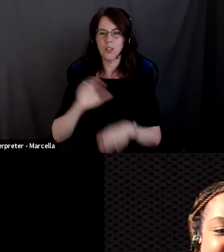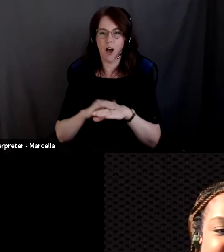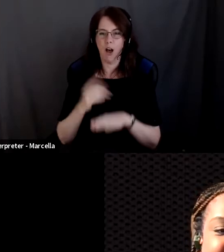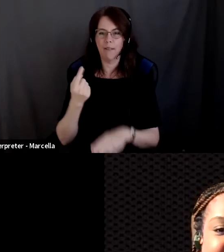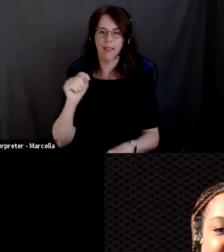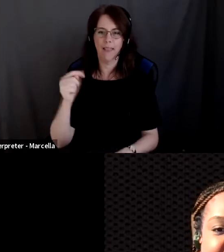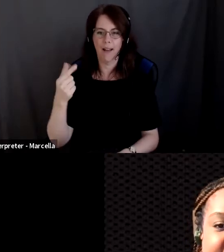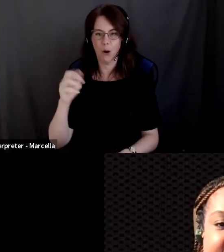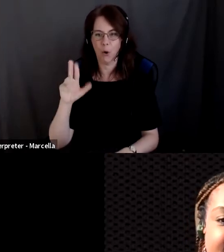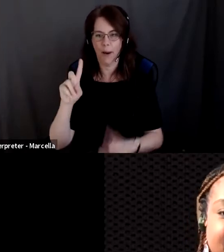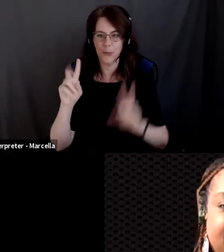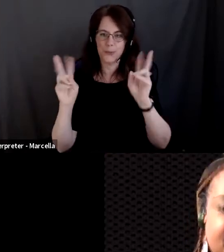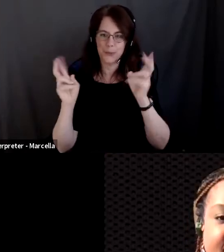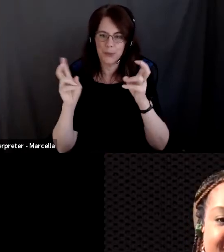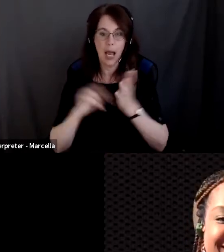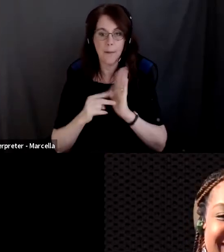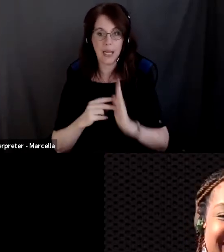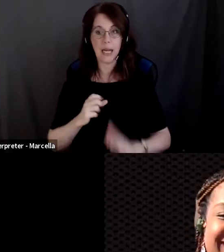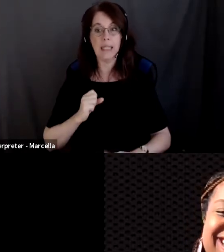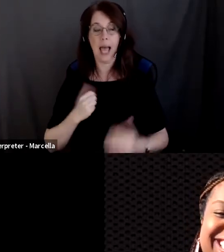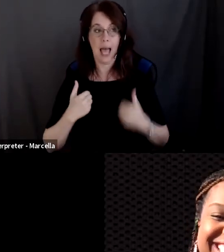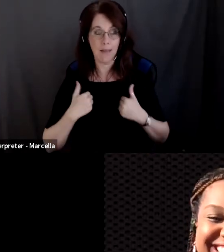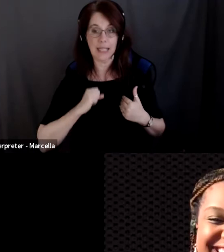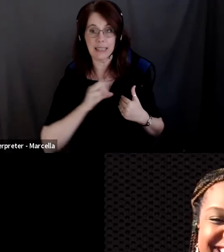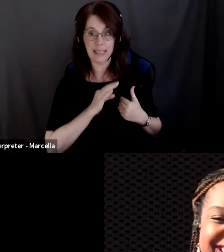mean having a staff member who lives in